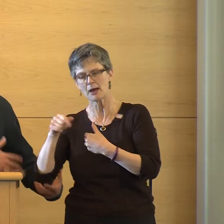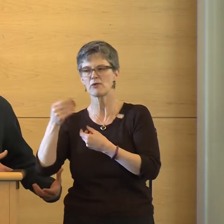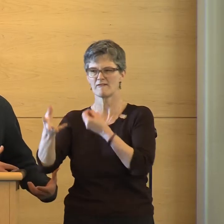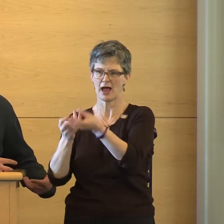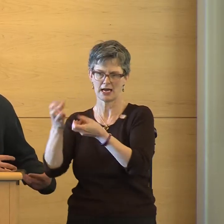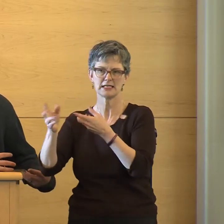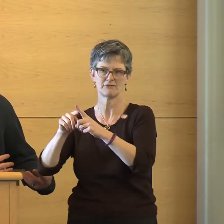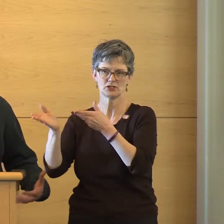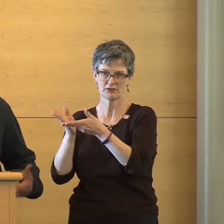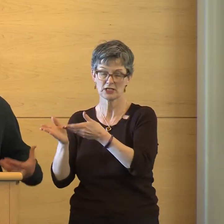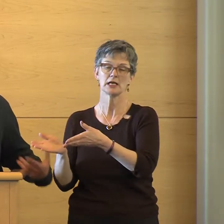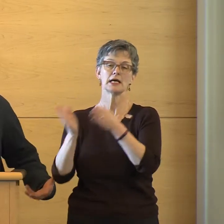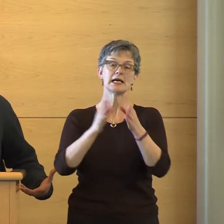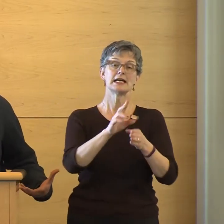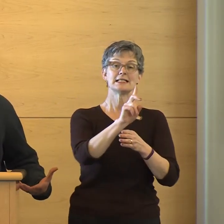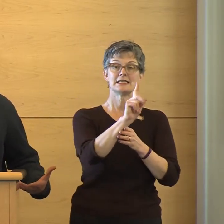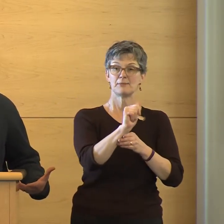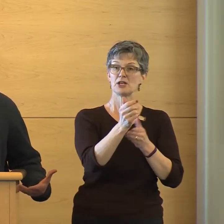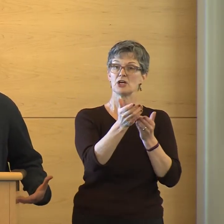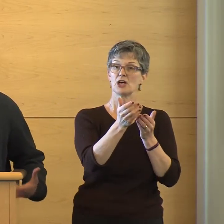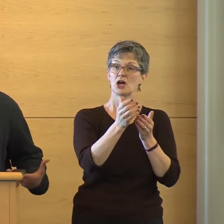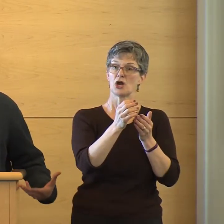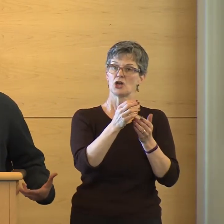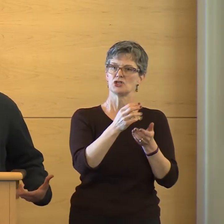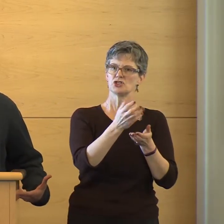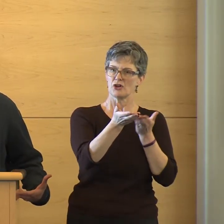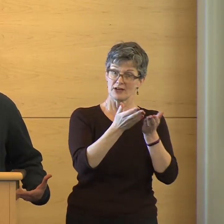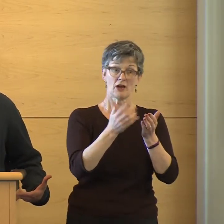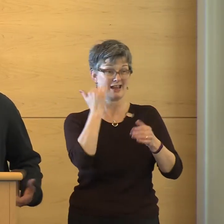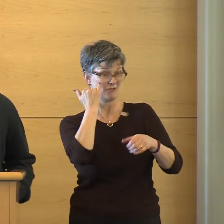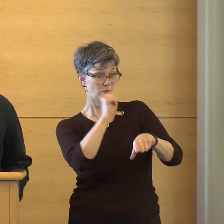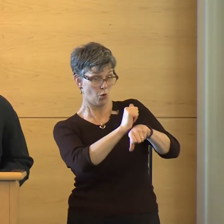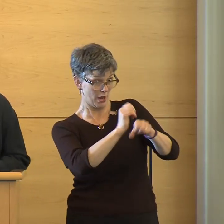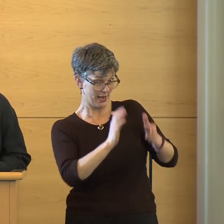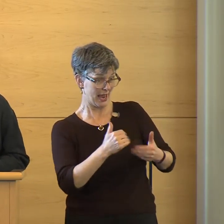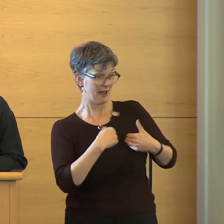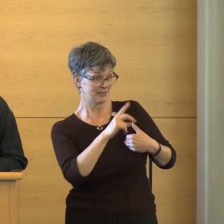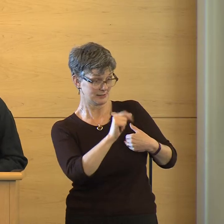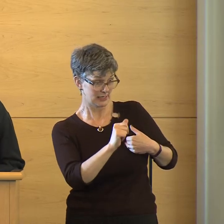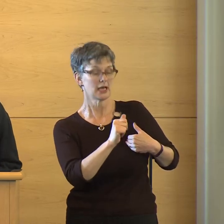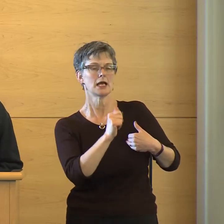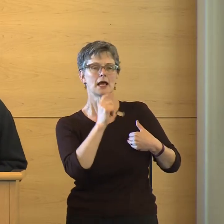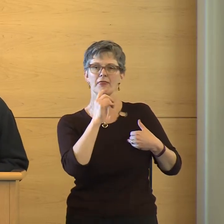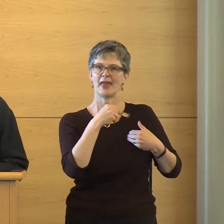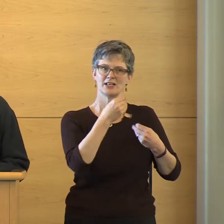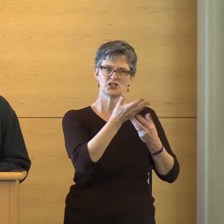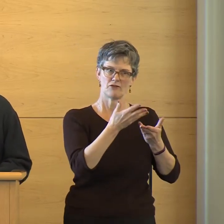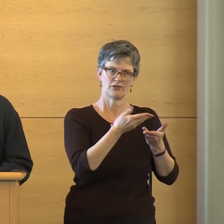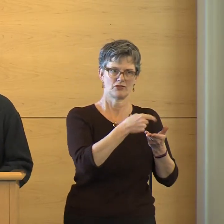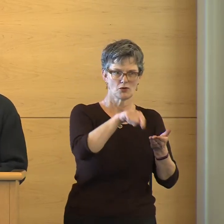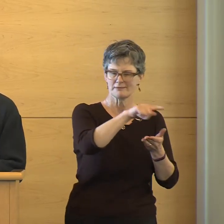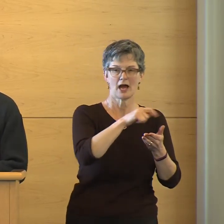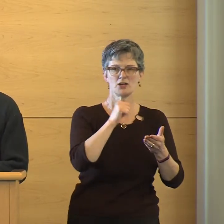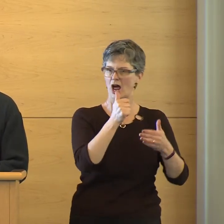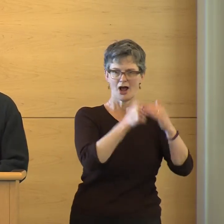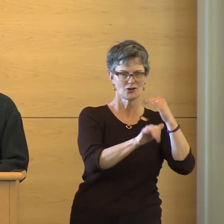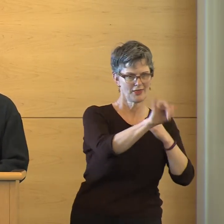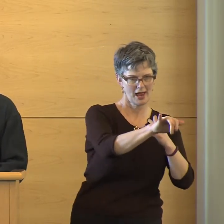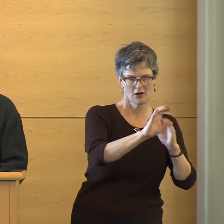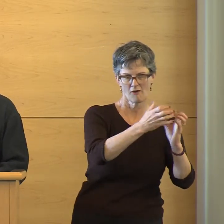not in disability services, which provides students, disability resources for students, provides services to students